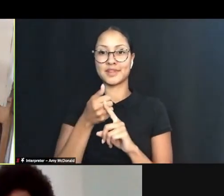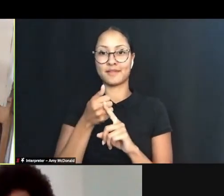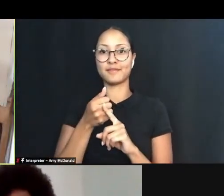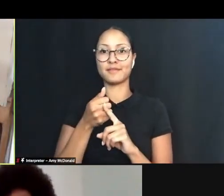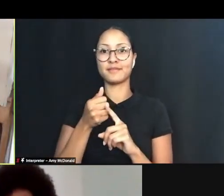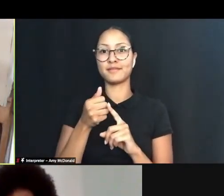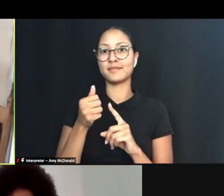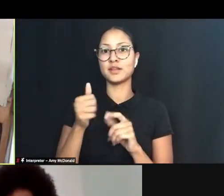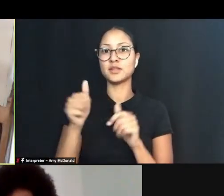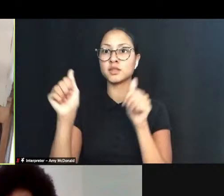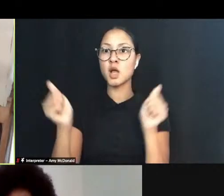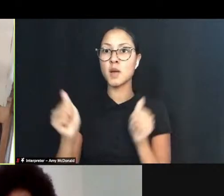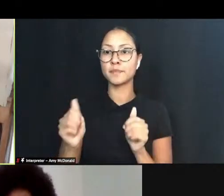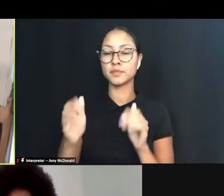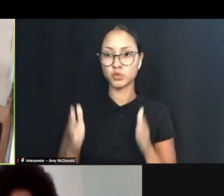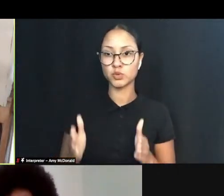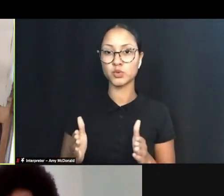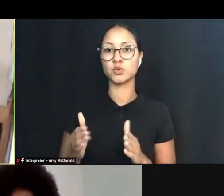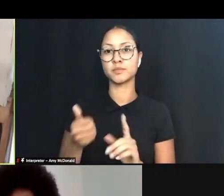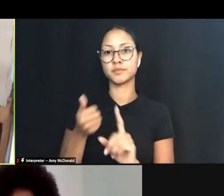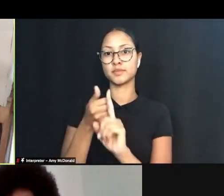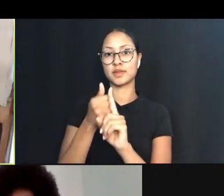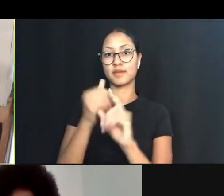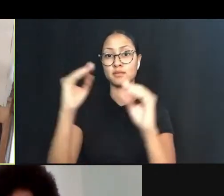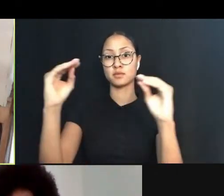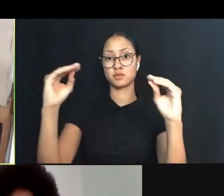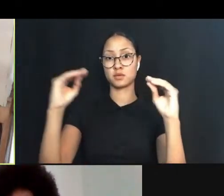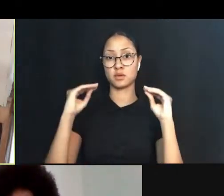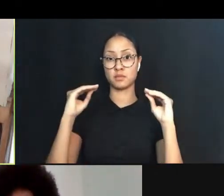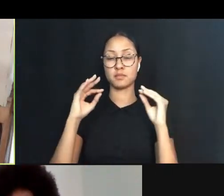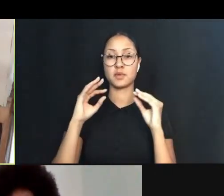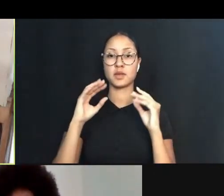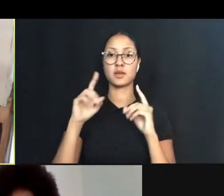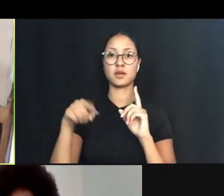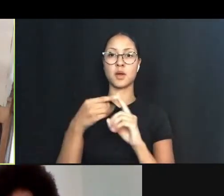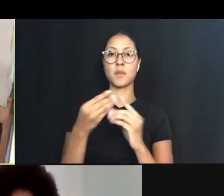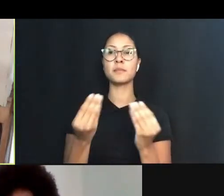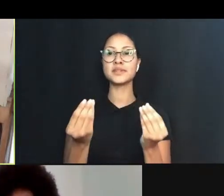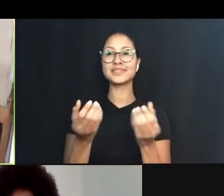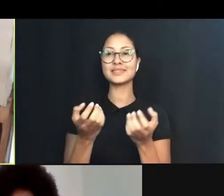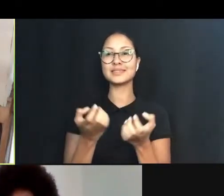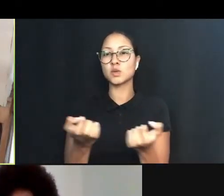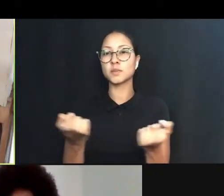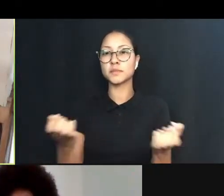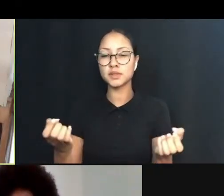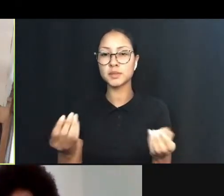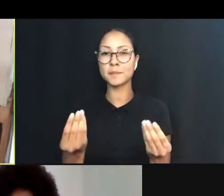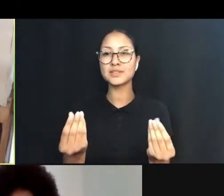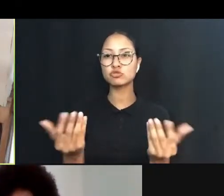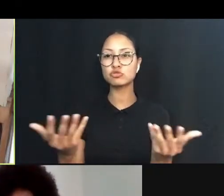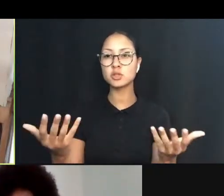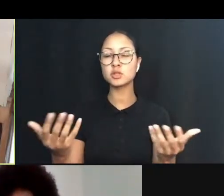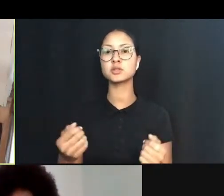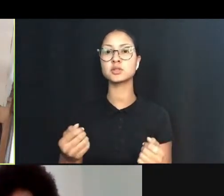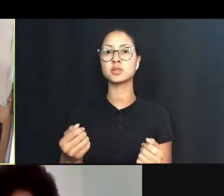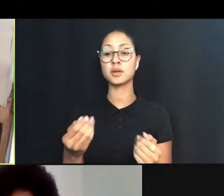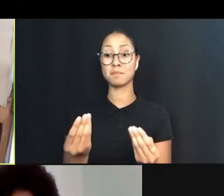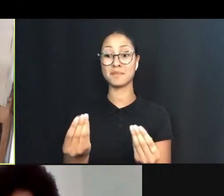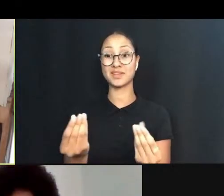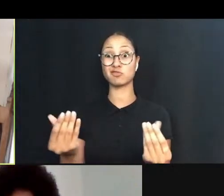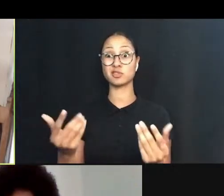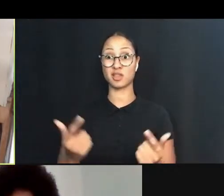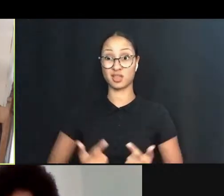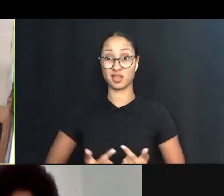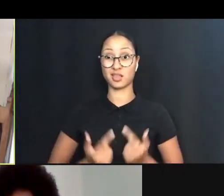first to really teach me about materials and that materials live, spirit lives in